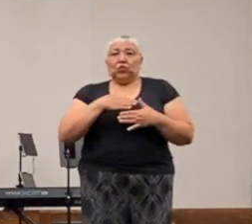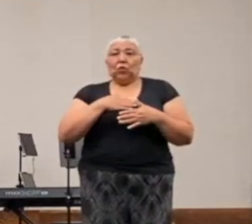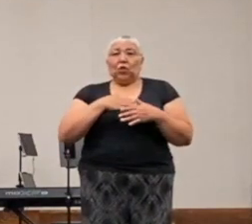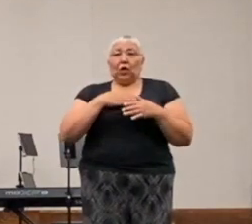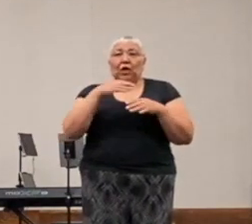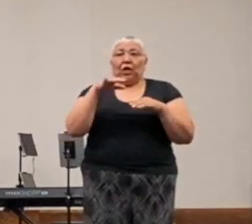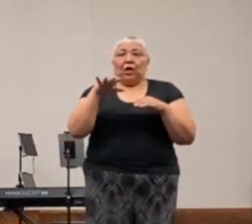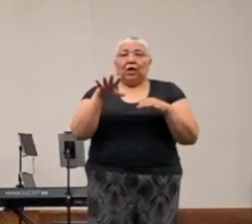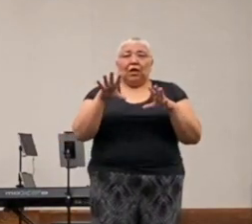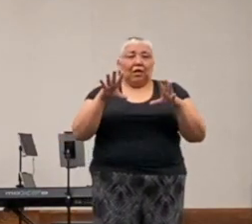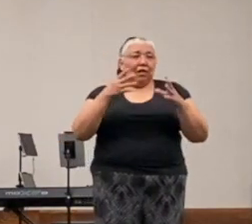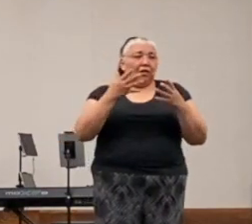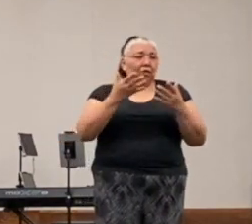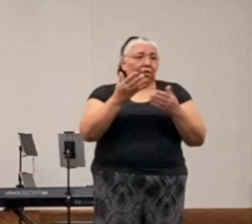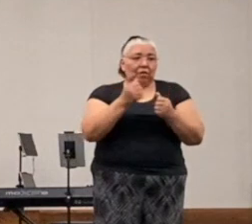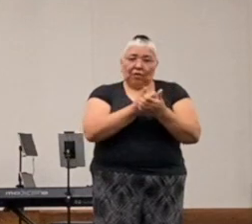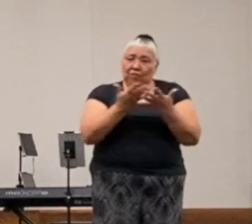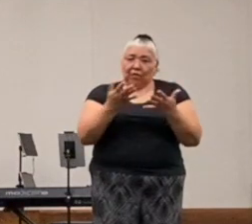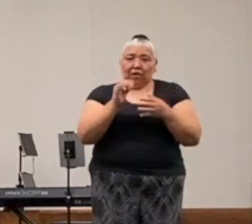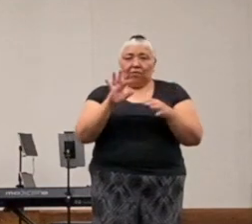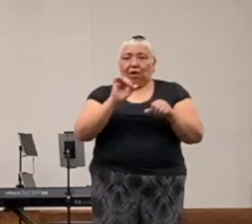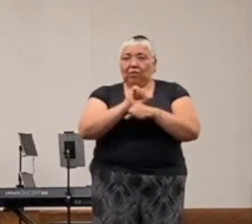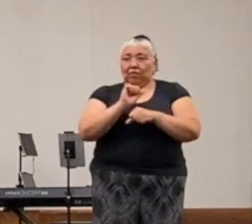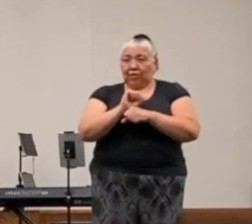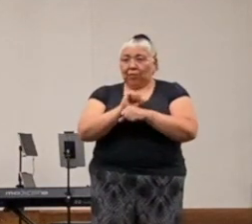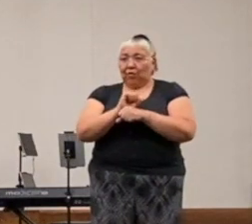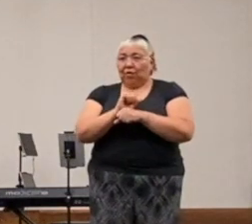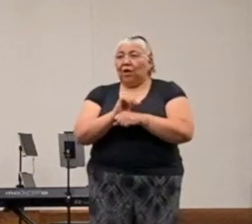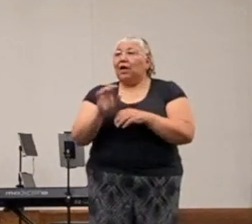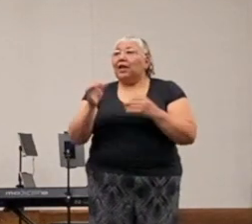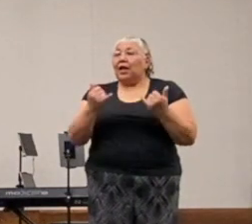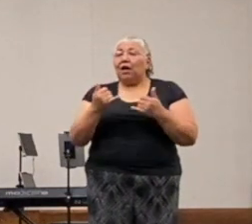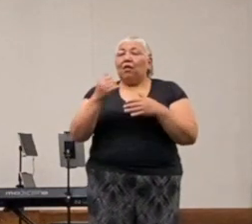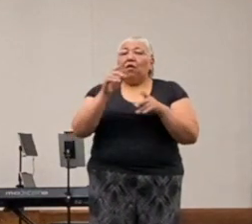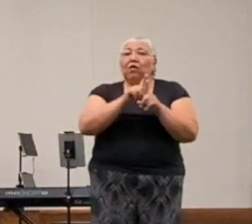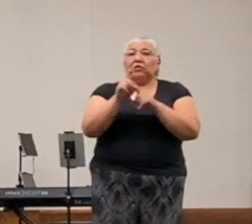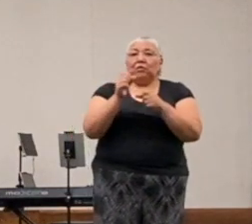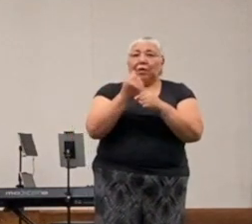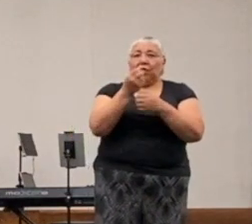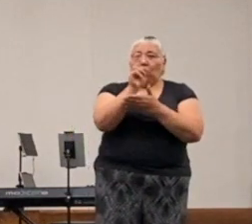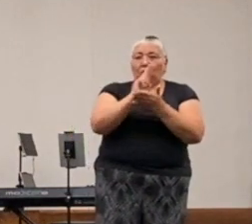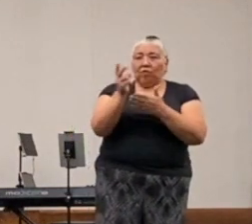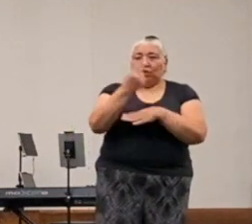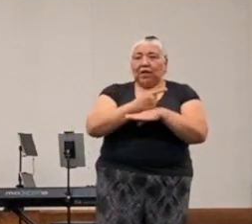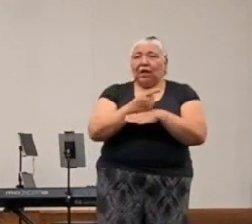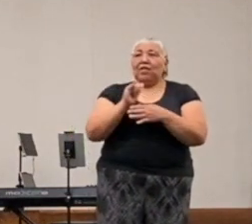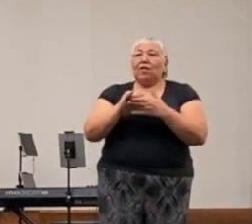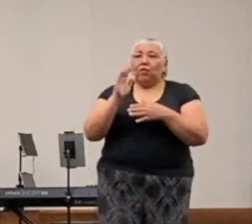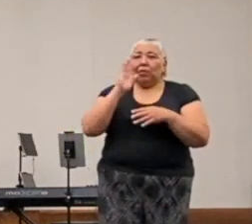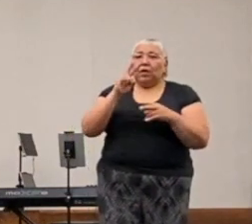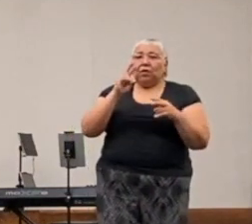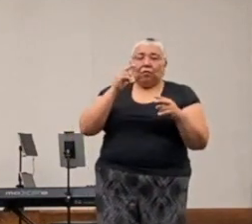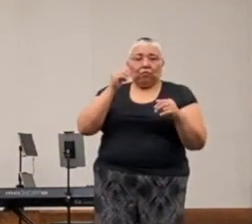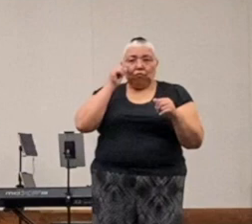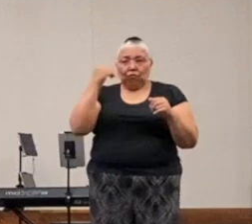our labor. God also made the Sabbath so that his people would be reminded of his